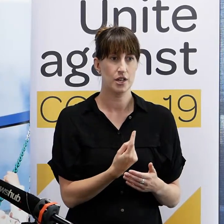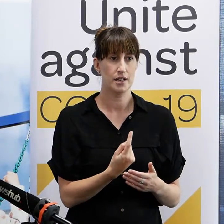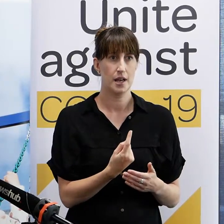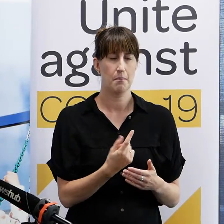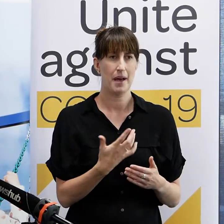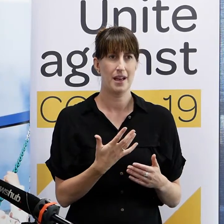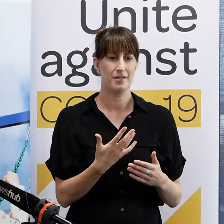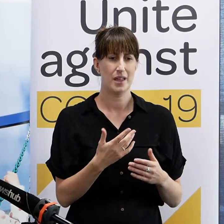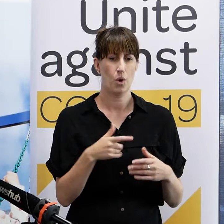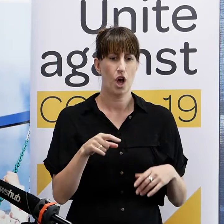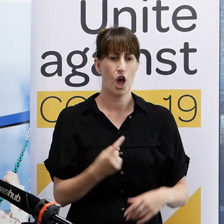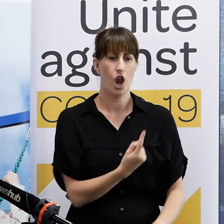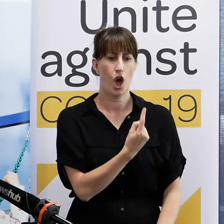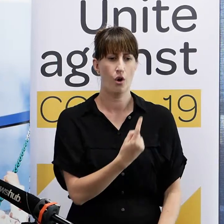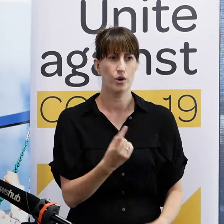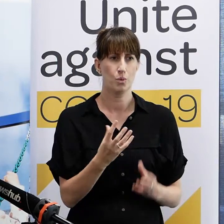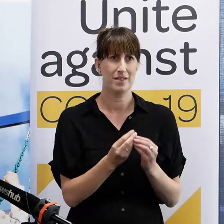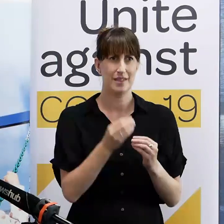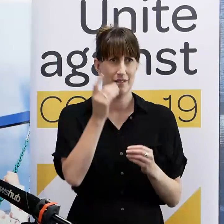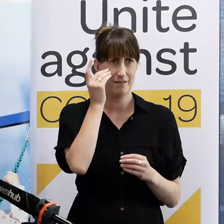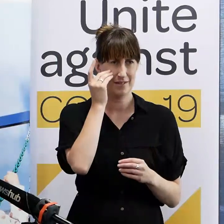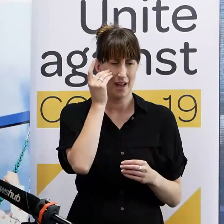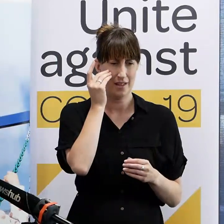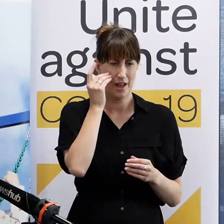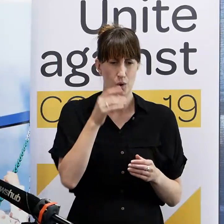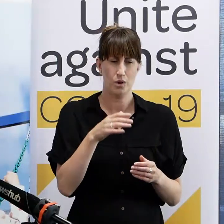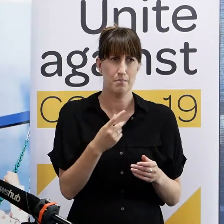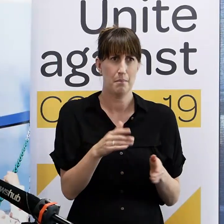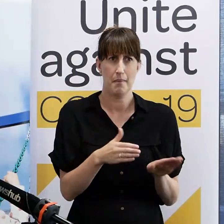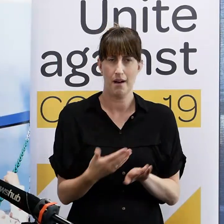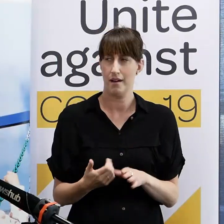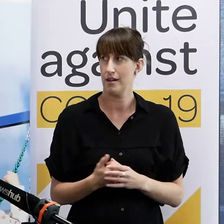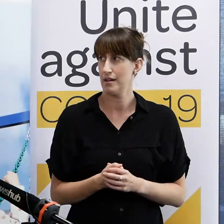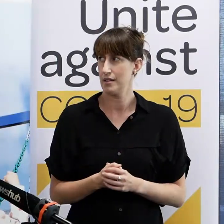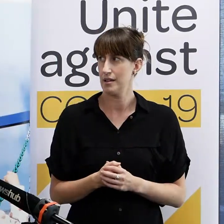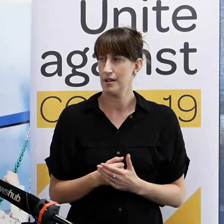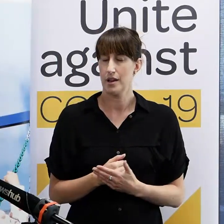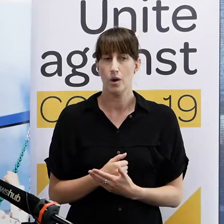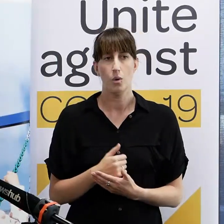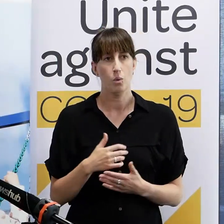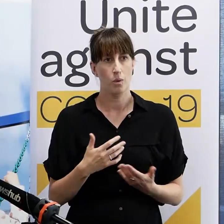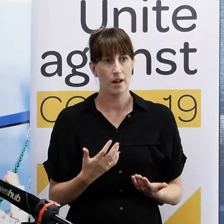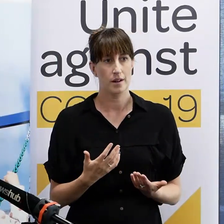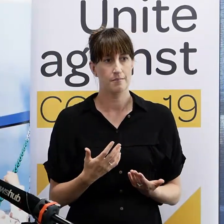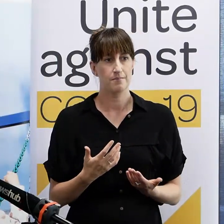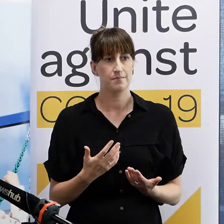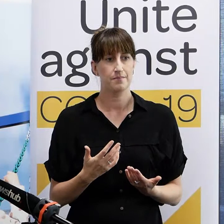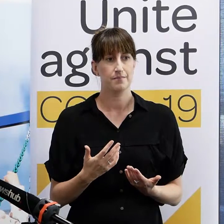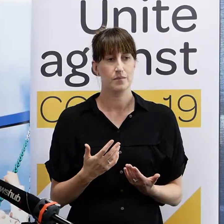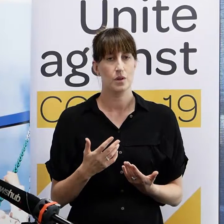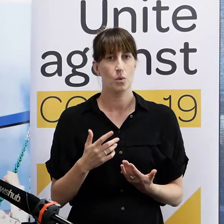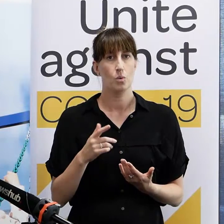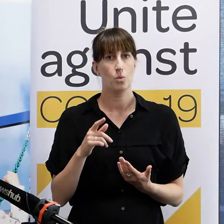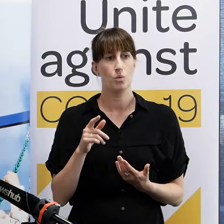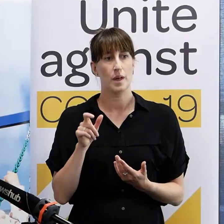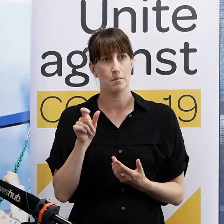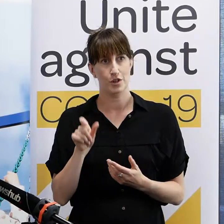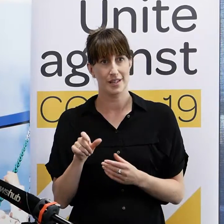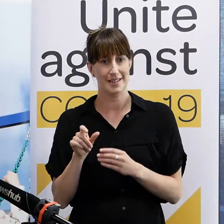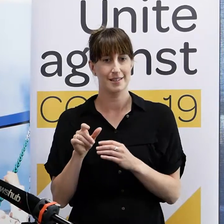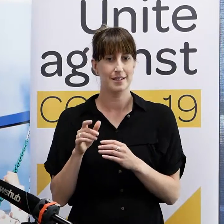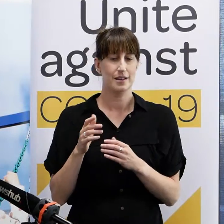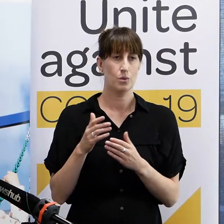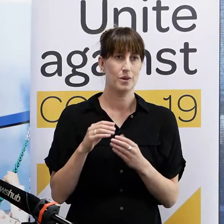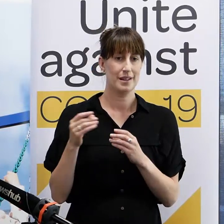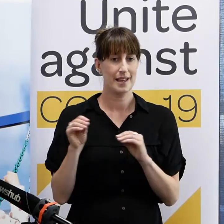there? So we have, like I said, we have a criteria that we use in relation to travel, whether or not they need to move between locations. Exactly. So on